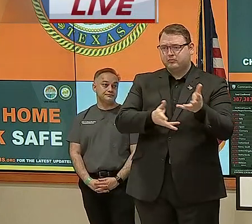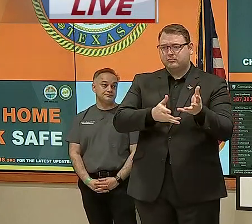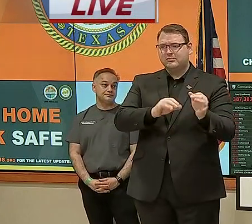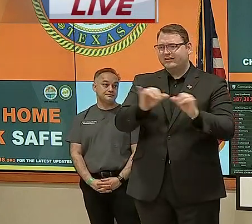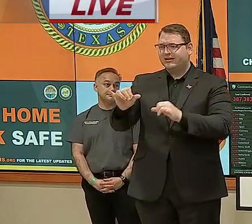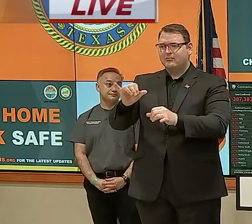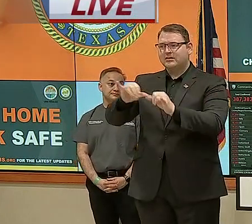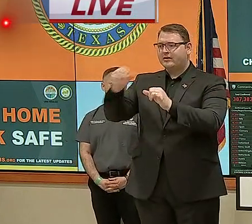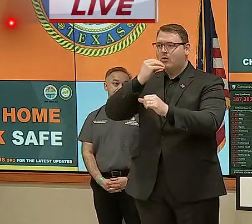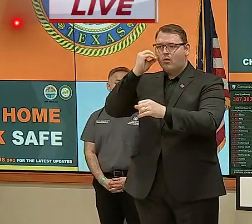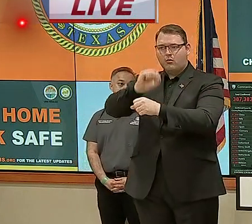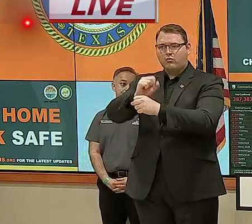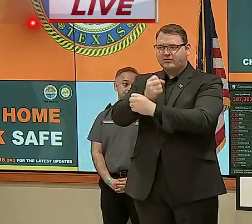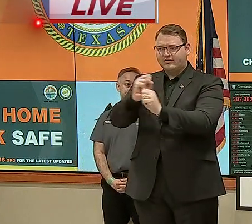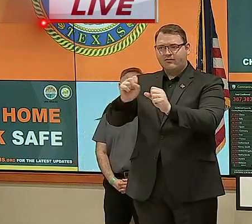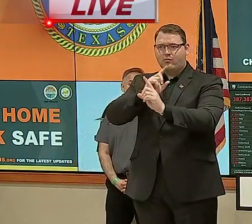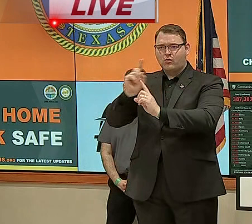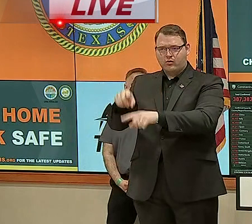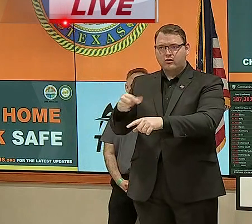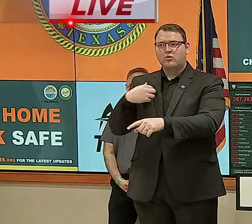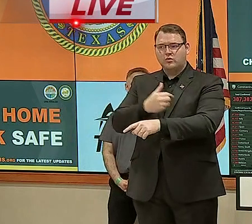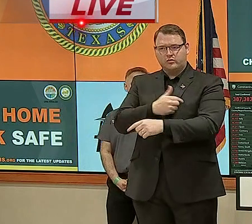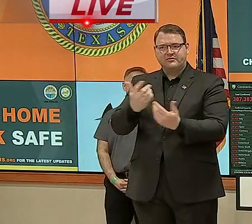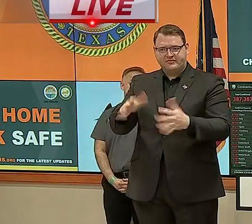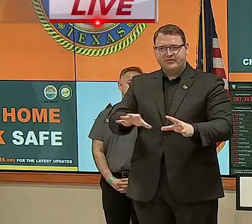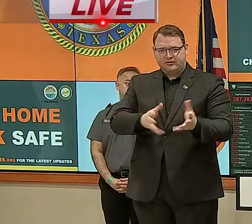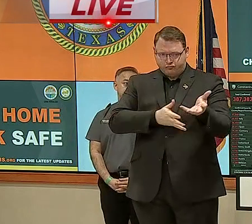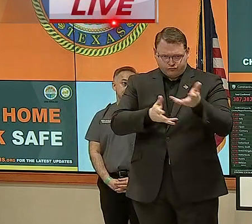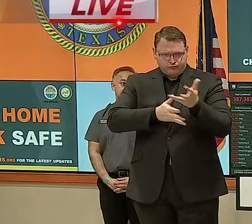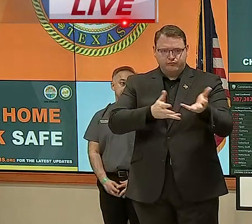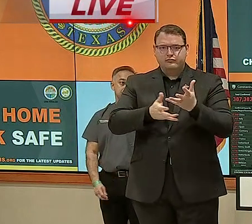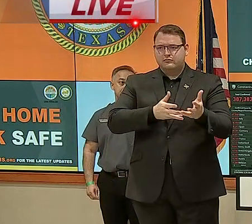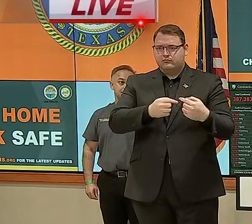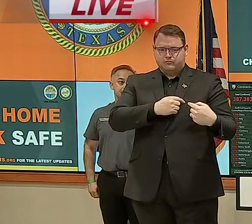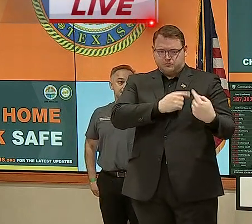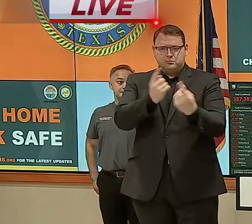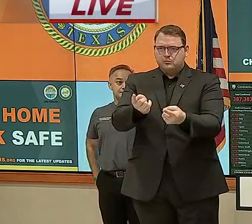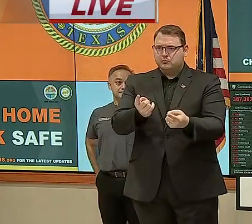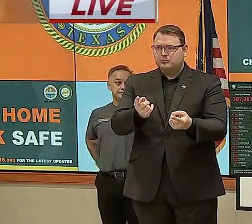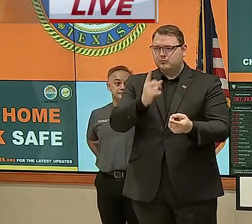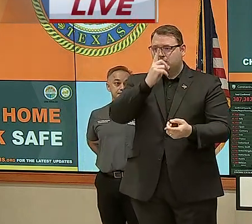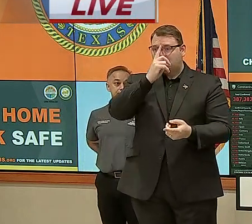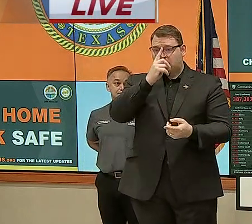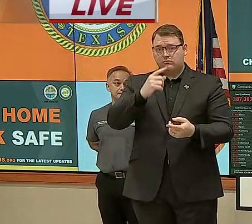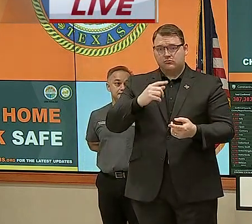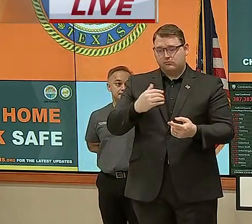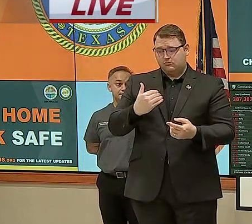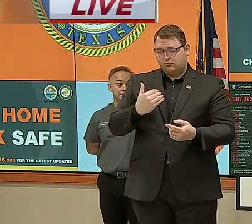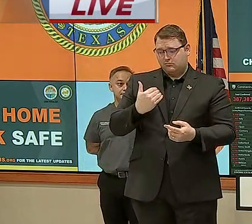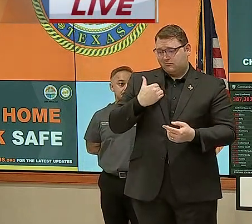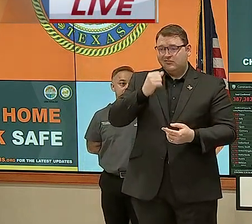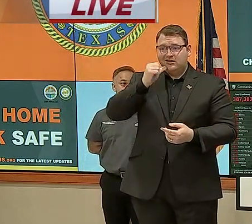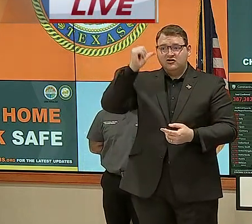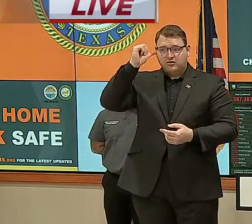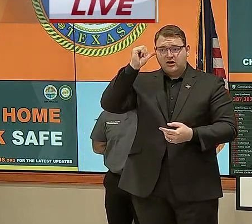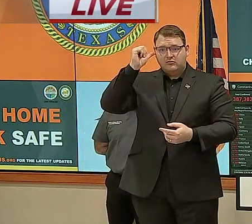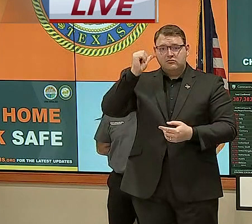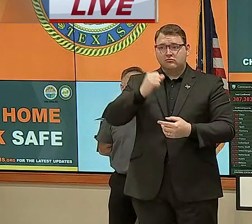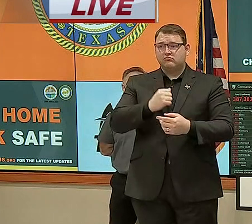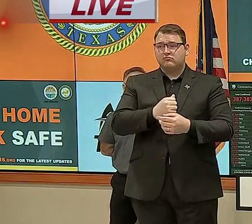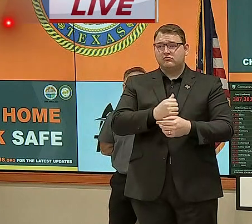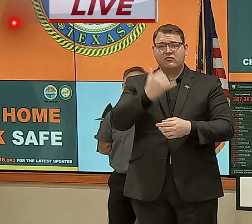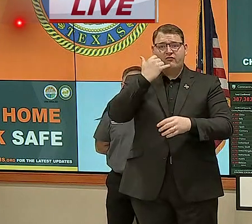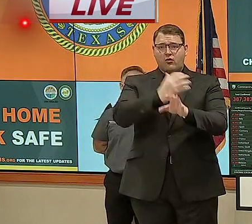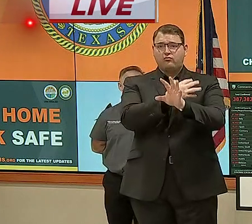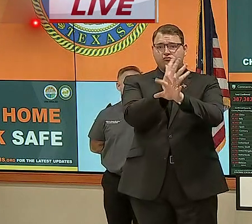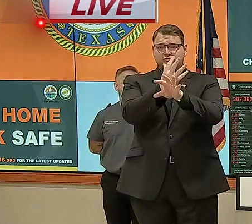safe order, we've worked on it, talked quite a bit about it. Was on a telephone conference call on yesterday with about